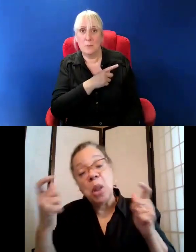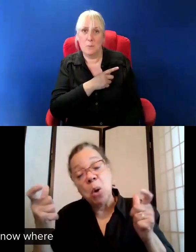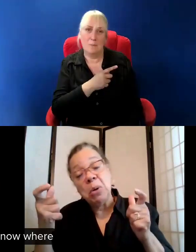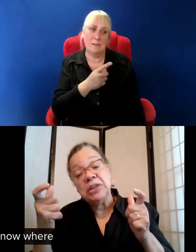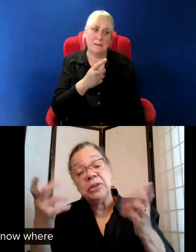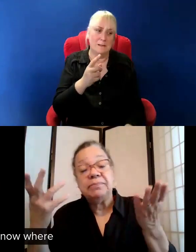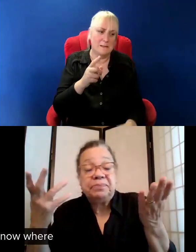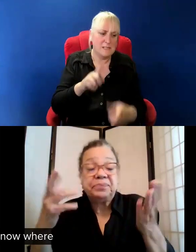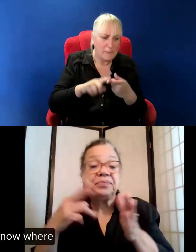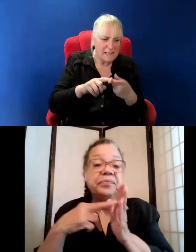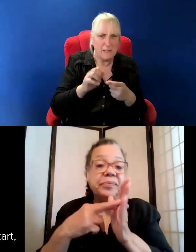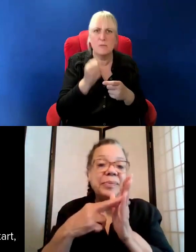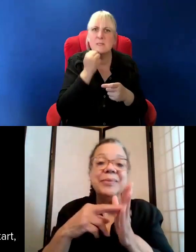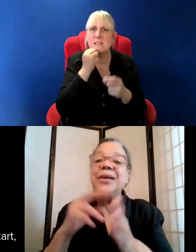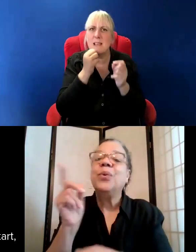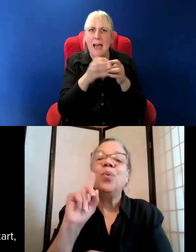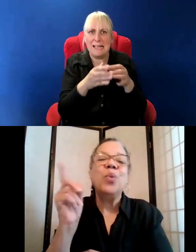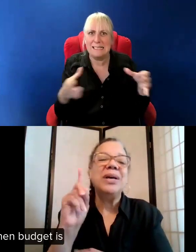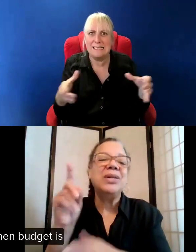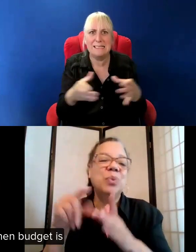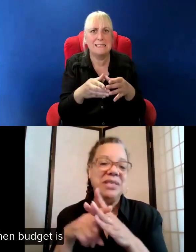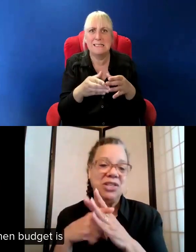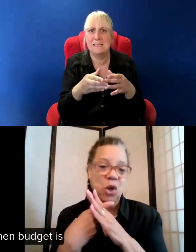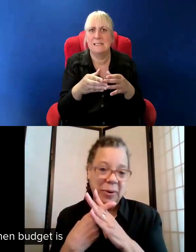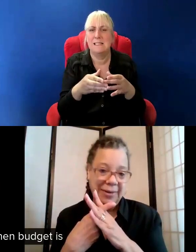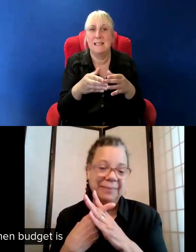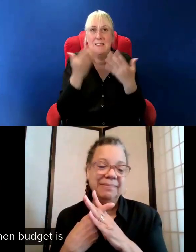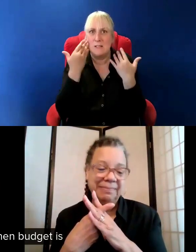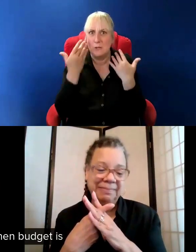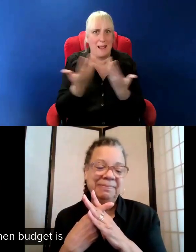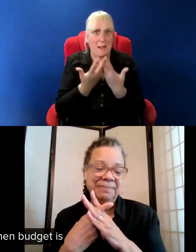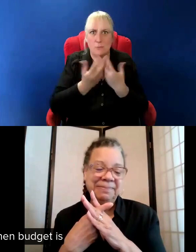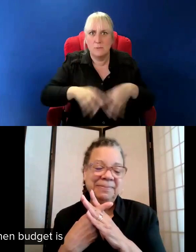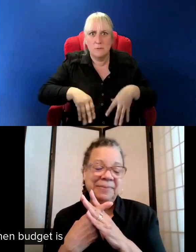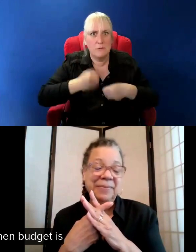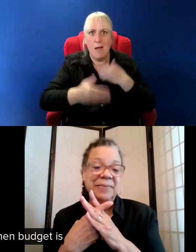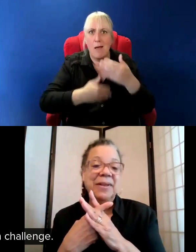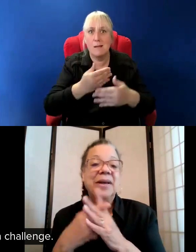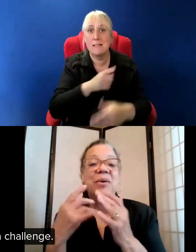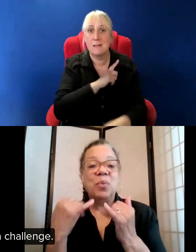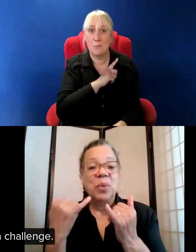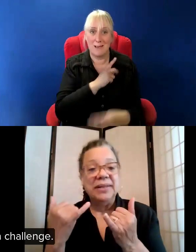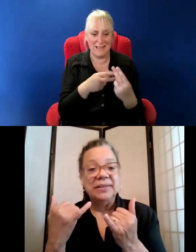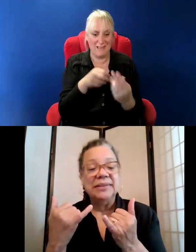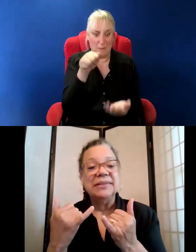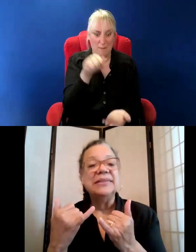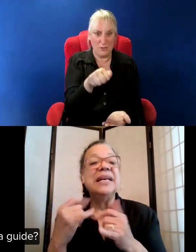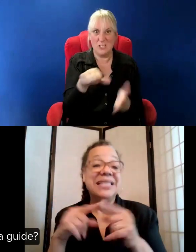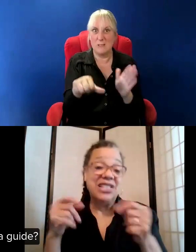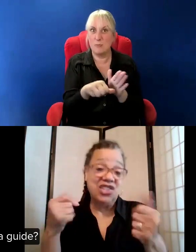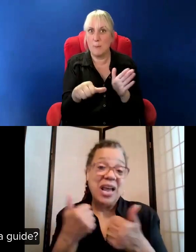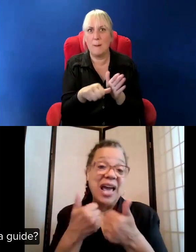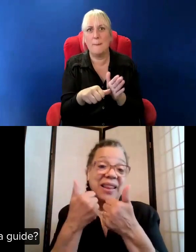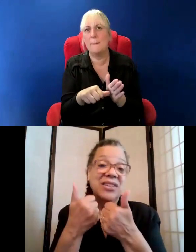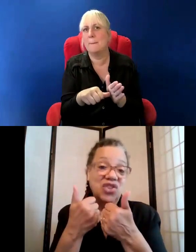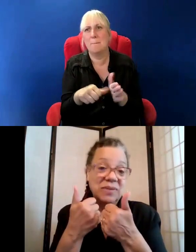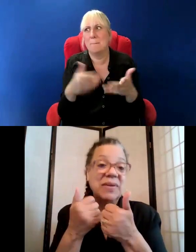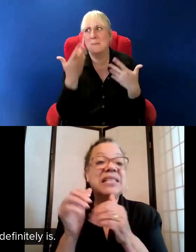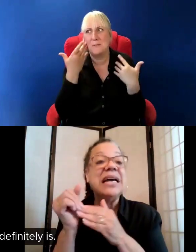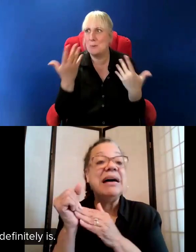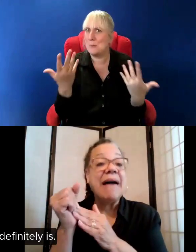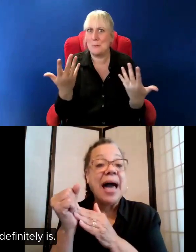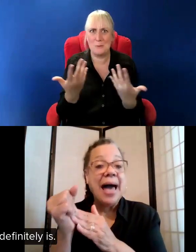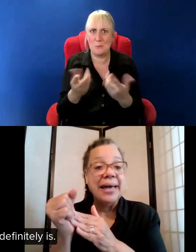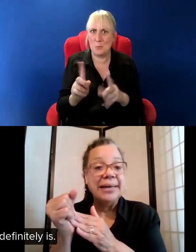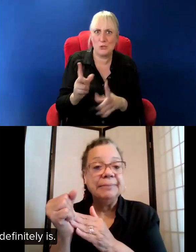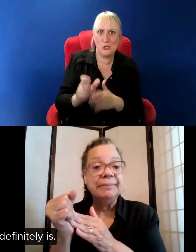representation, they don't know where to start, particularly when budget is potentially a challenge. Is there a guide or a toolkit?